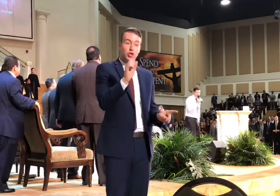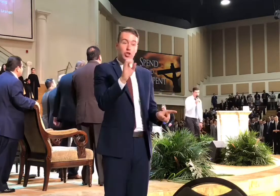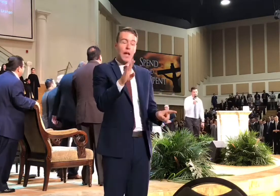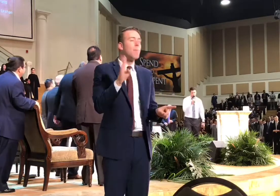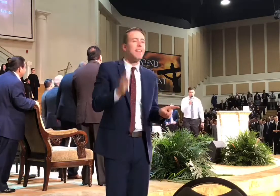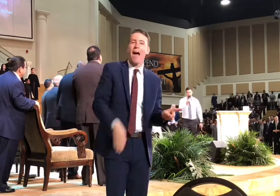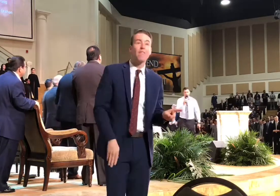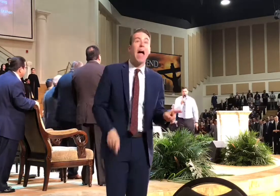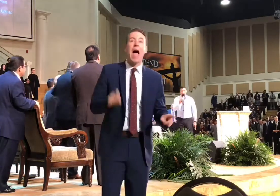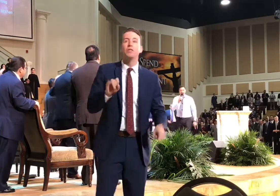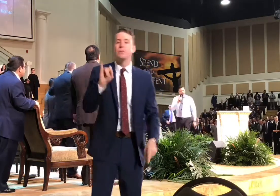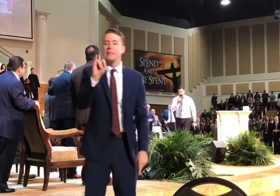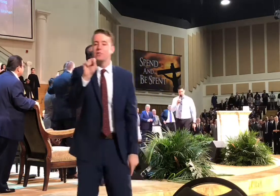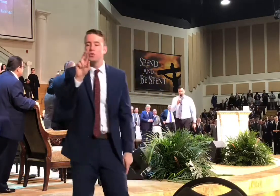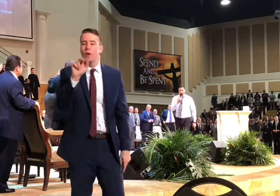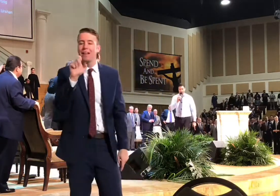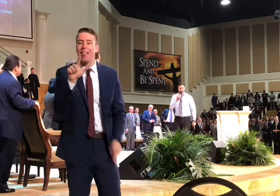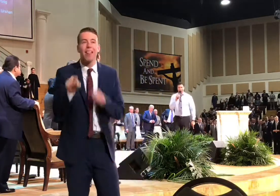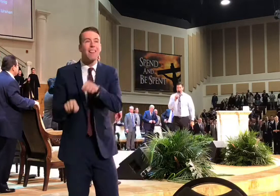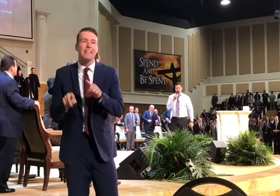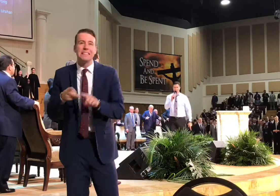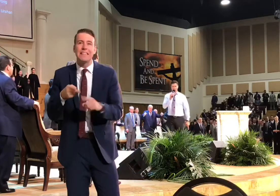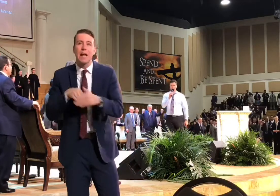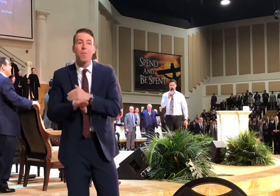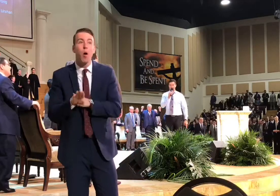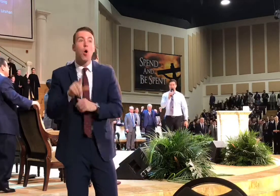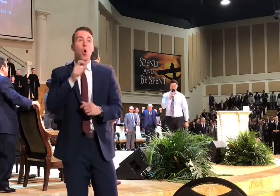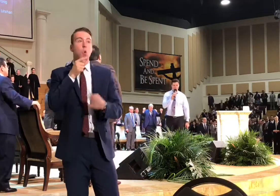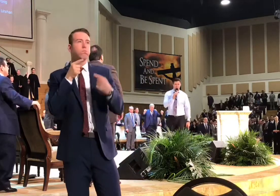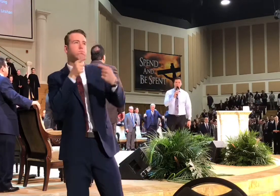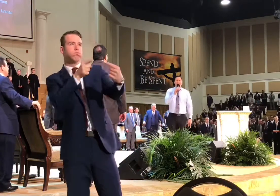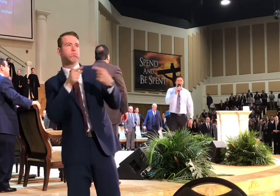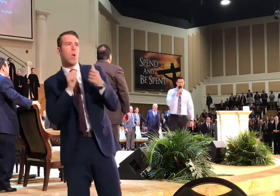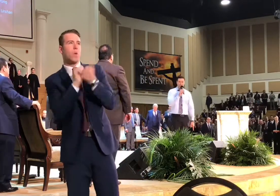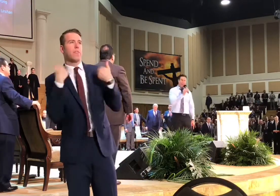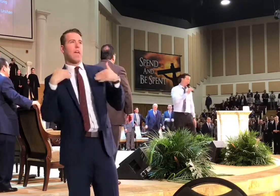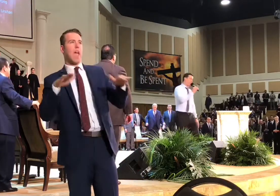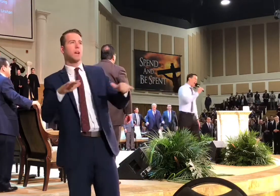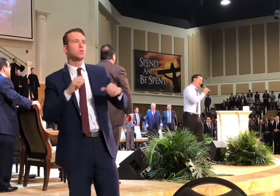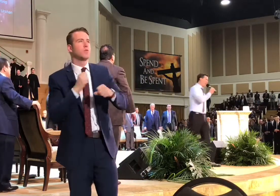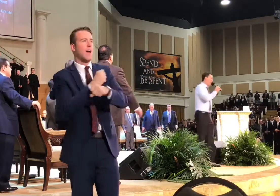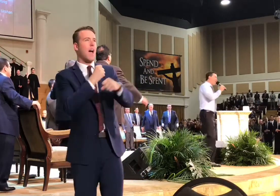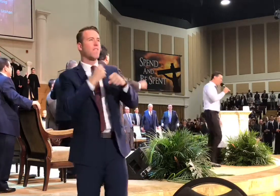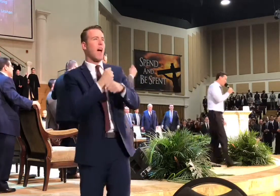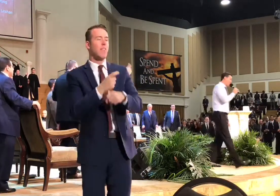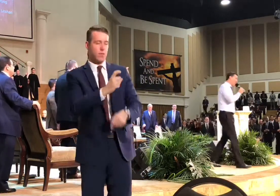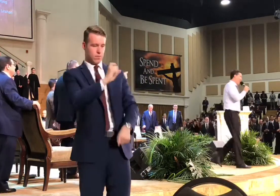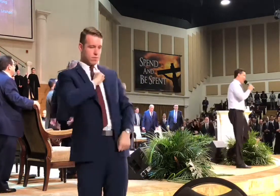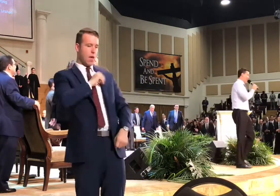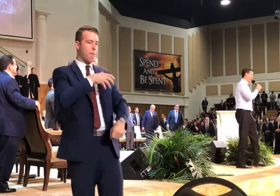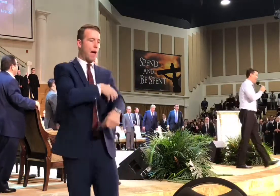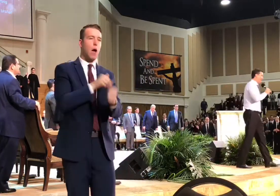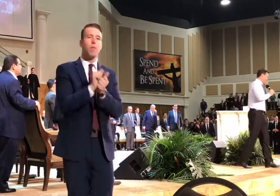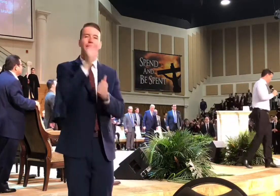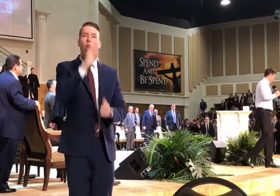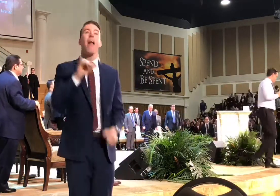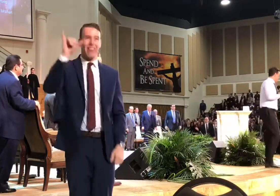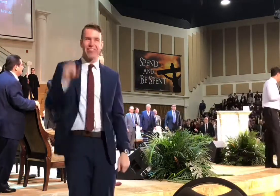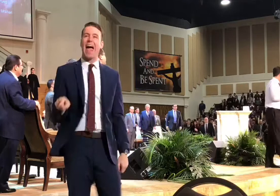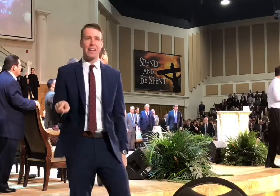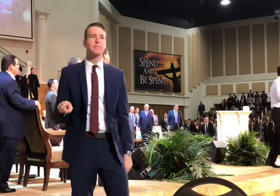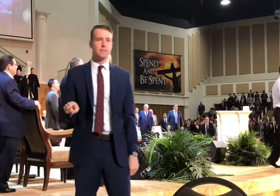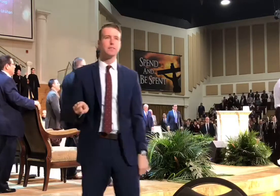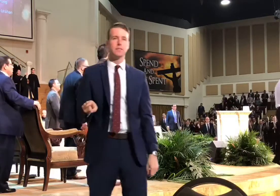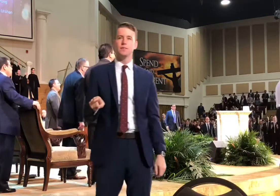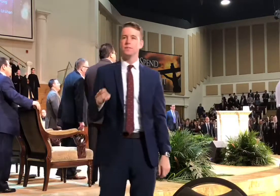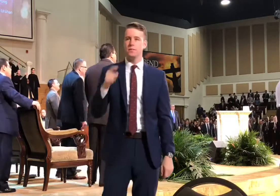It's gotta be Israel. It's gotta be the one that wrestled with the angel and found power with God.